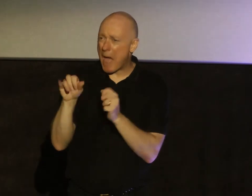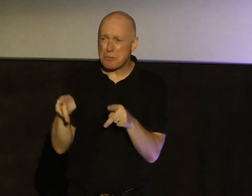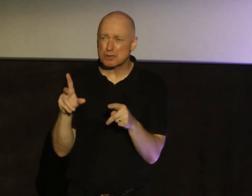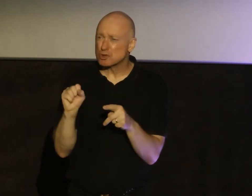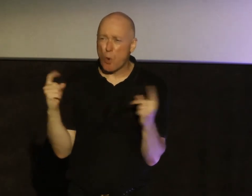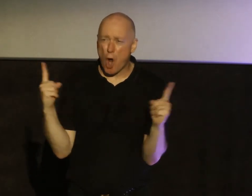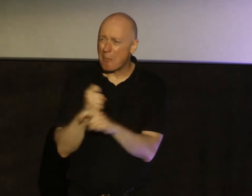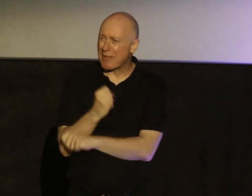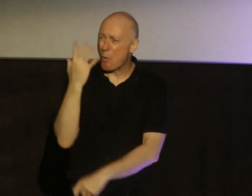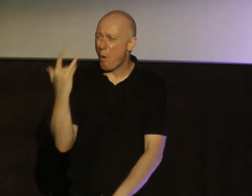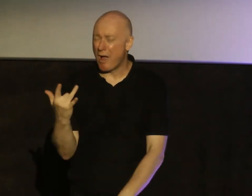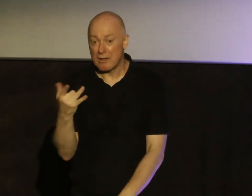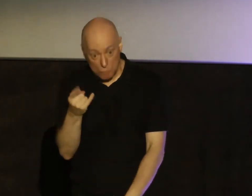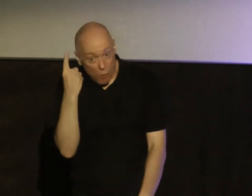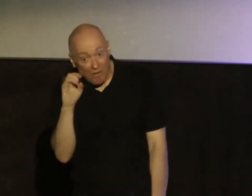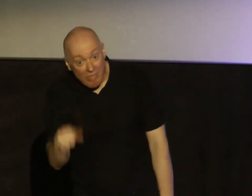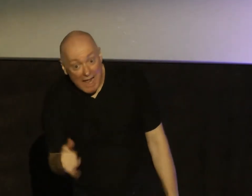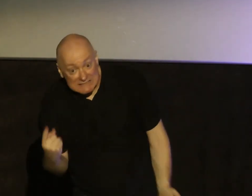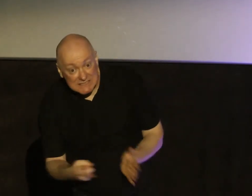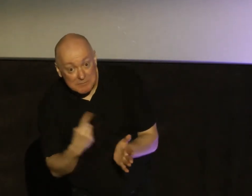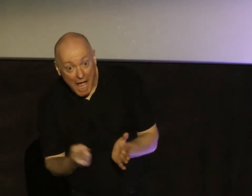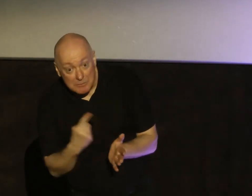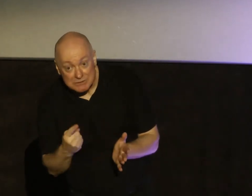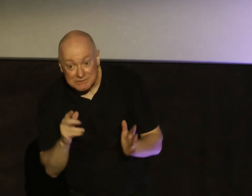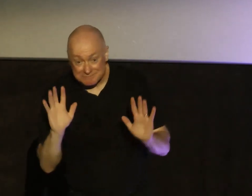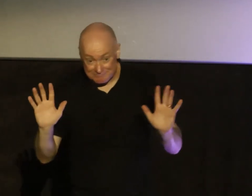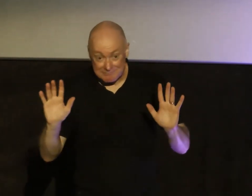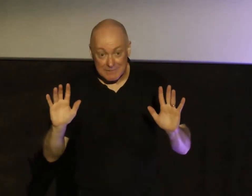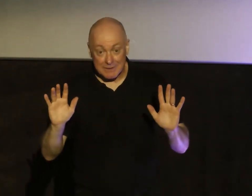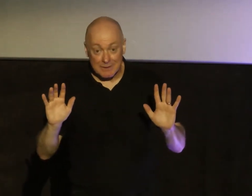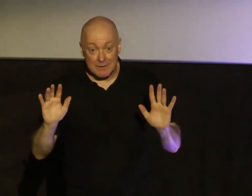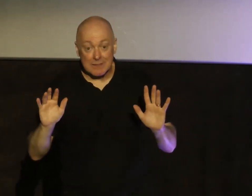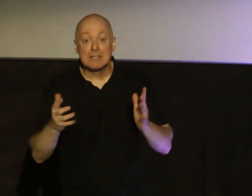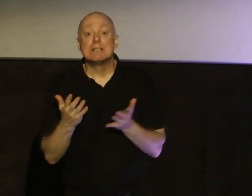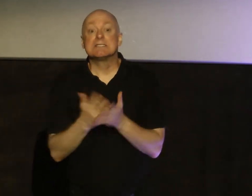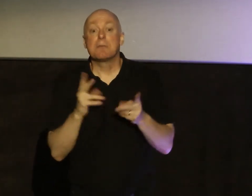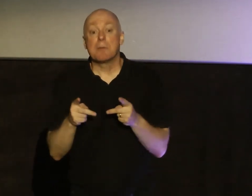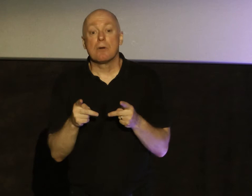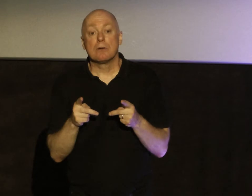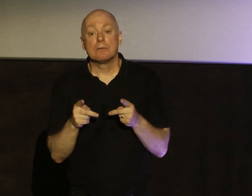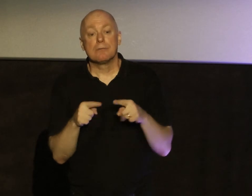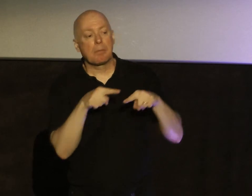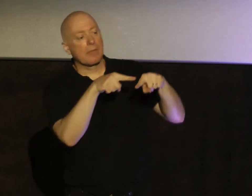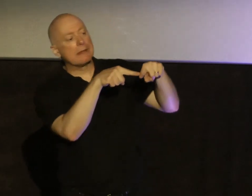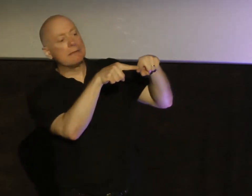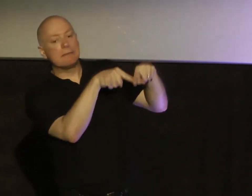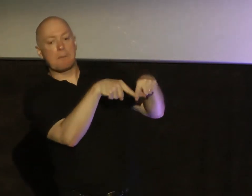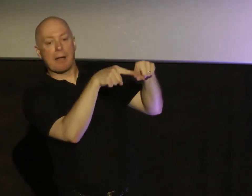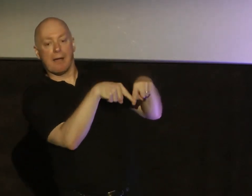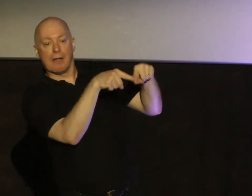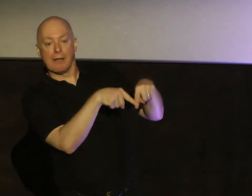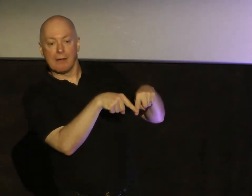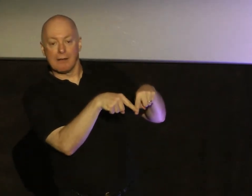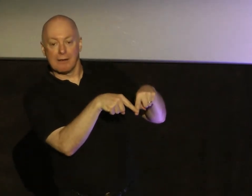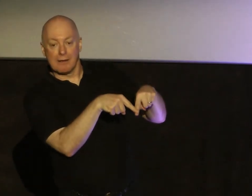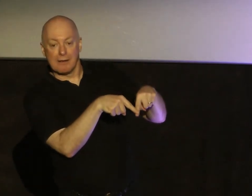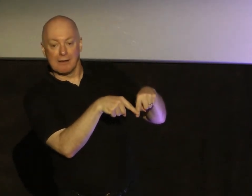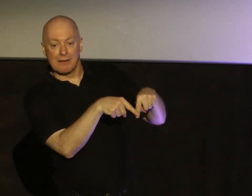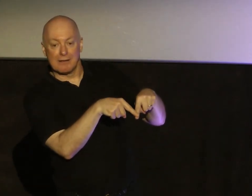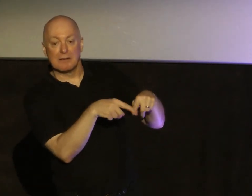sometimes? Well, write this down. Passive dependence. Passive dependence. Look with me now at verses 1 to